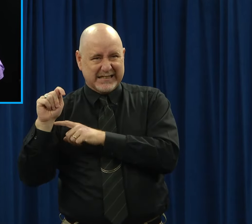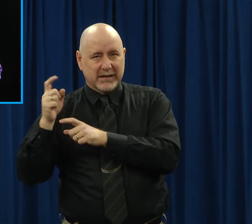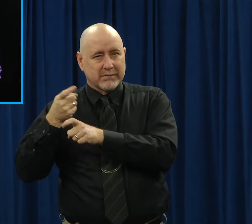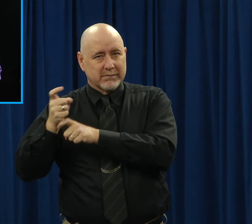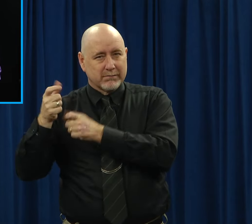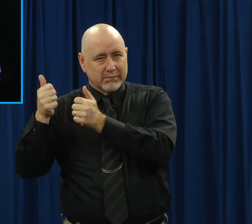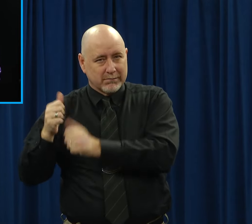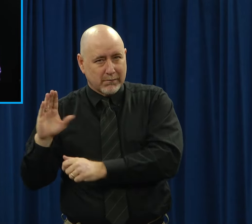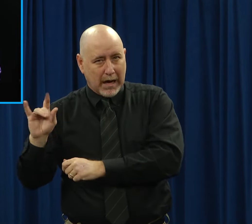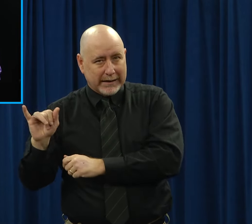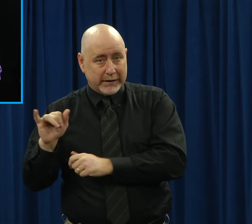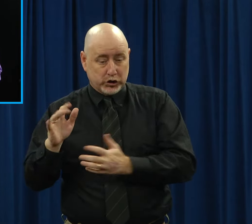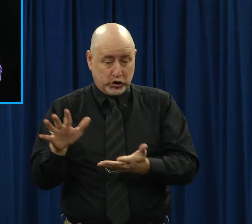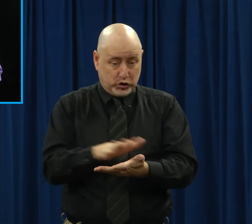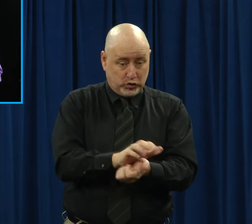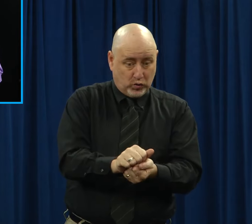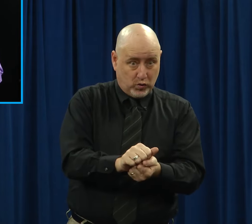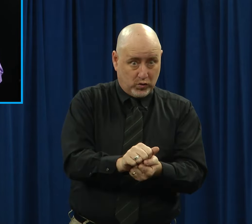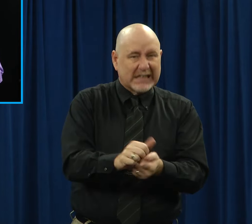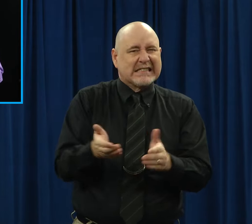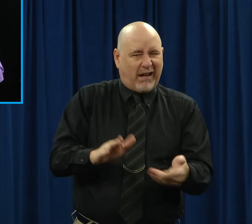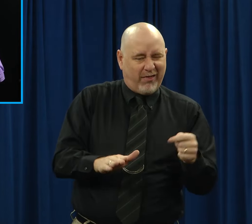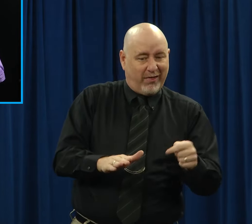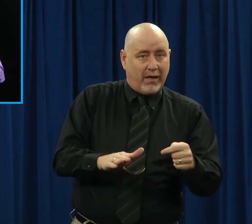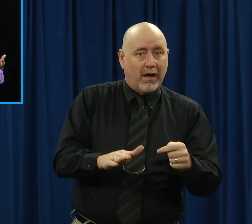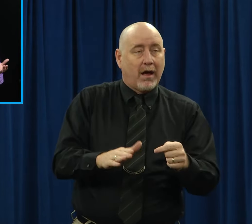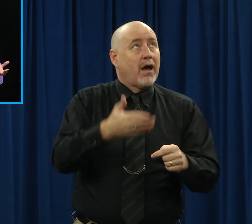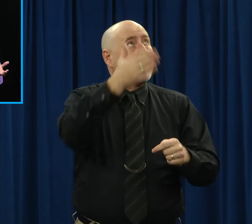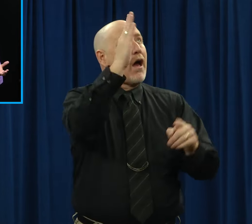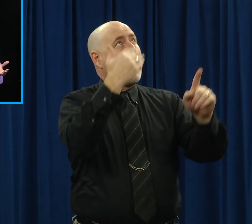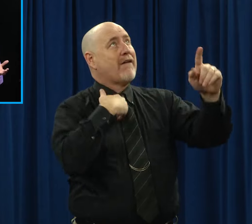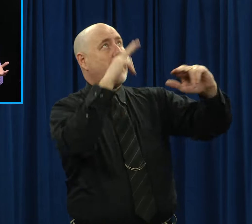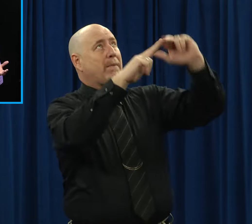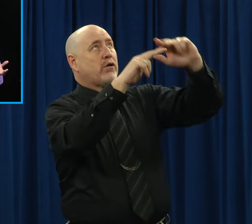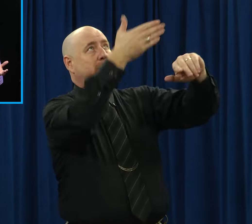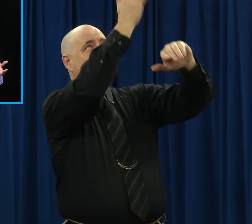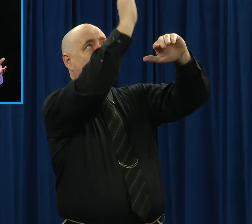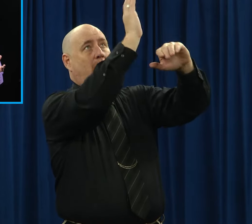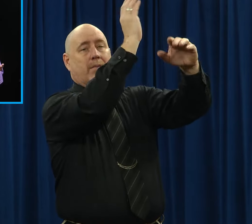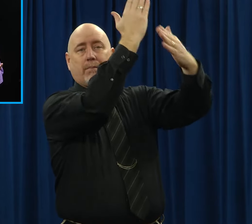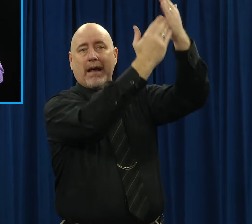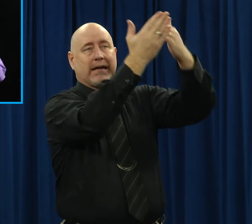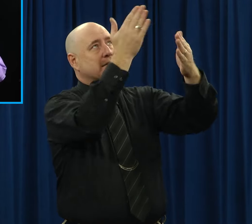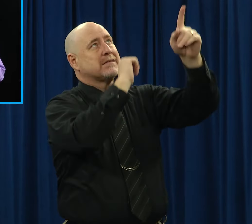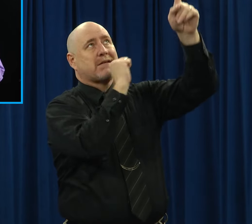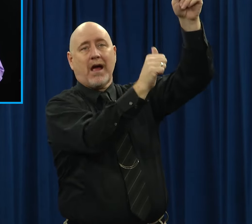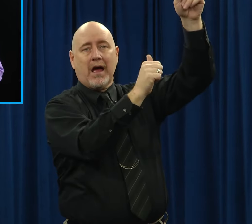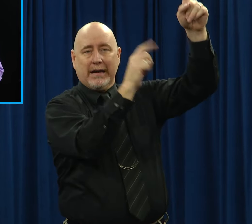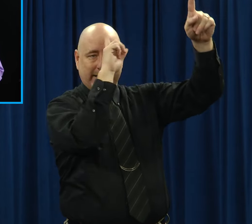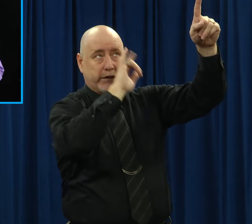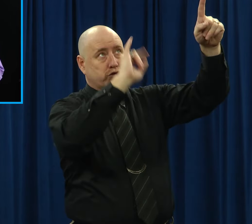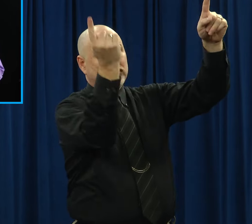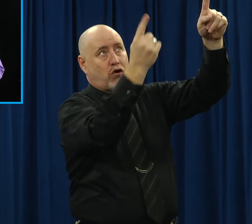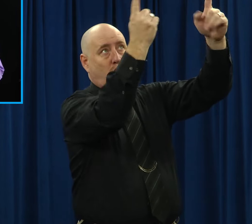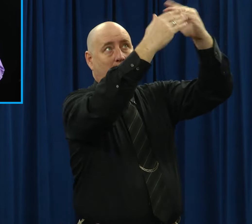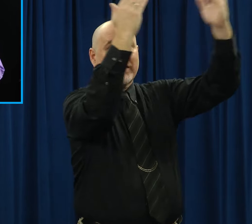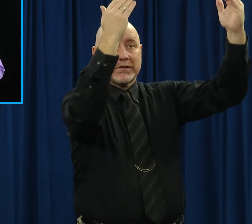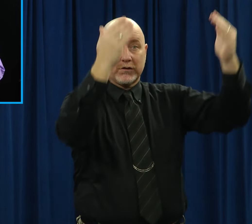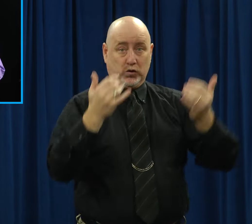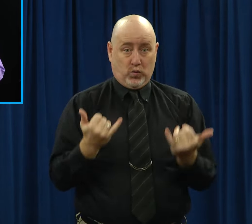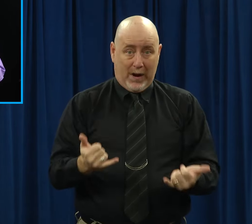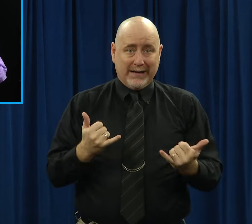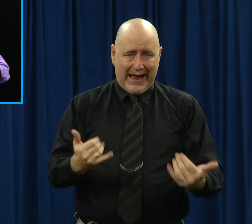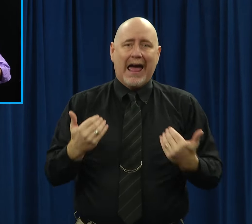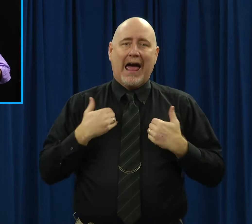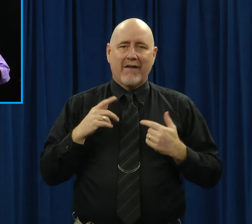this tent, the corruptible body, is destroyed, we have a building from God, a house not made with hands, eternal